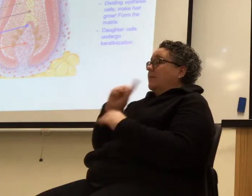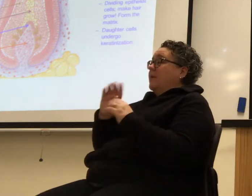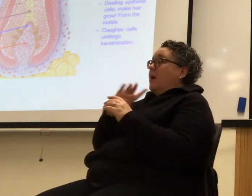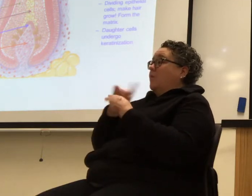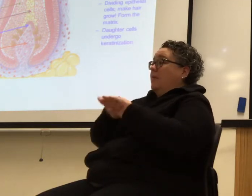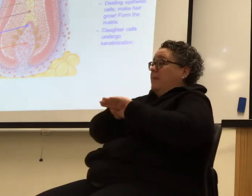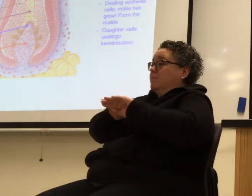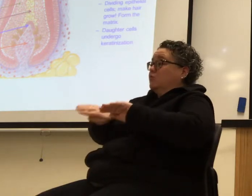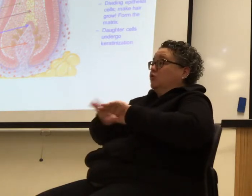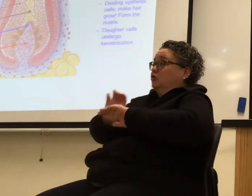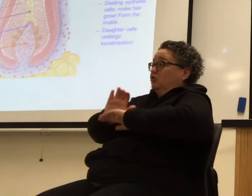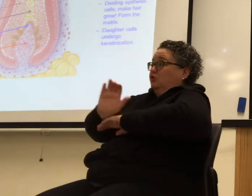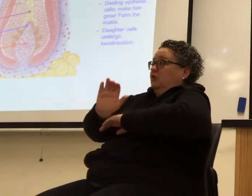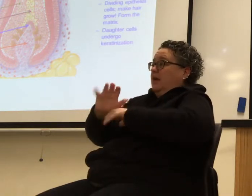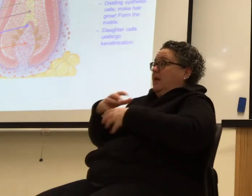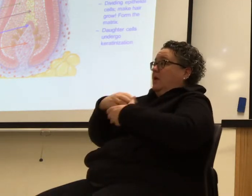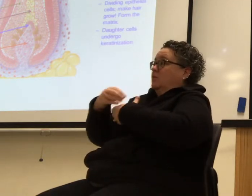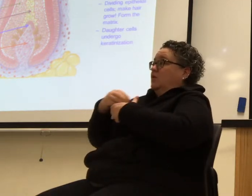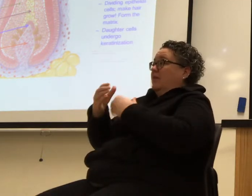more keratinized.